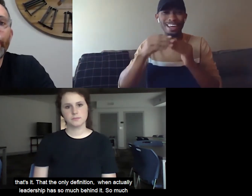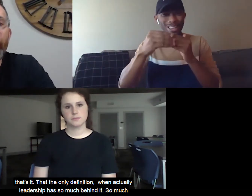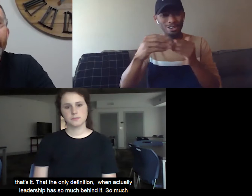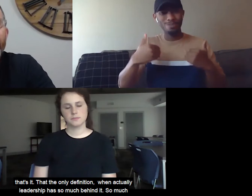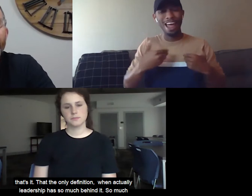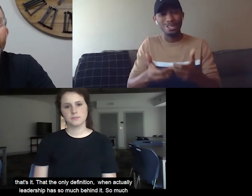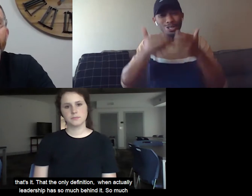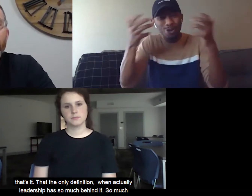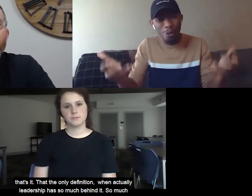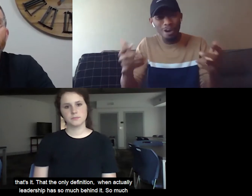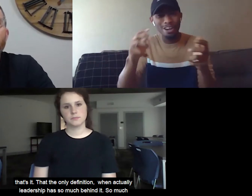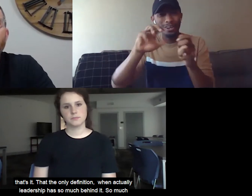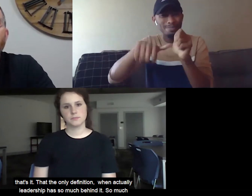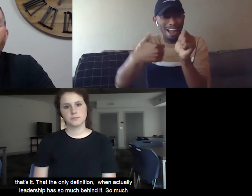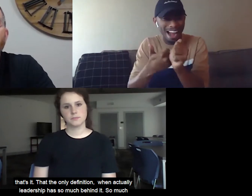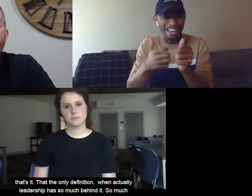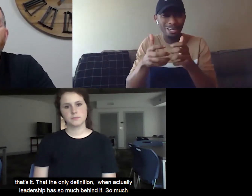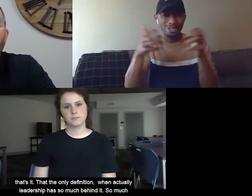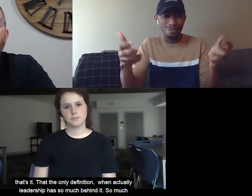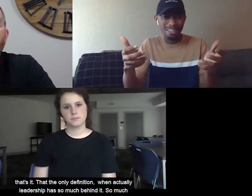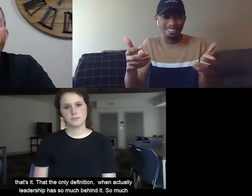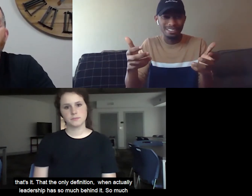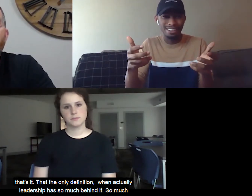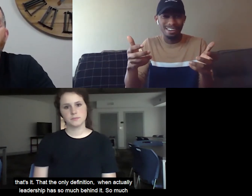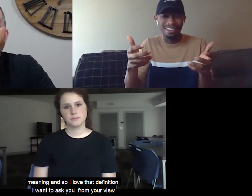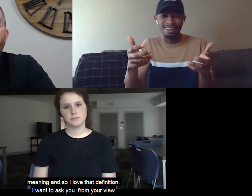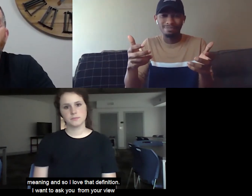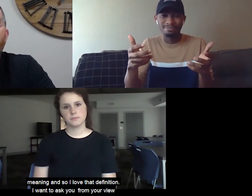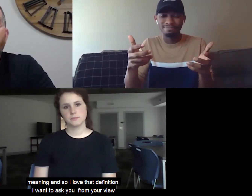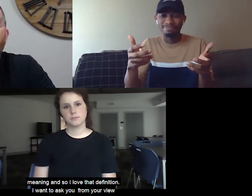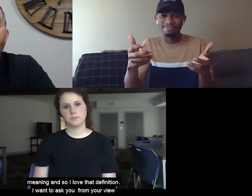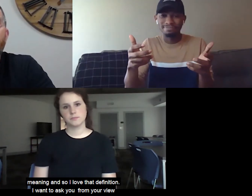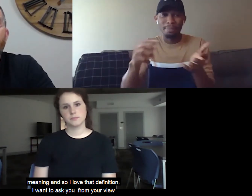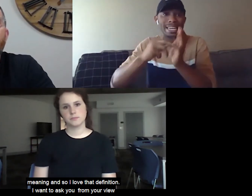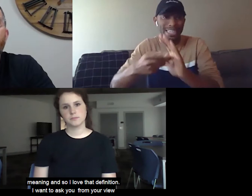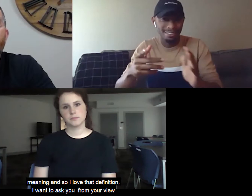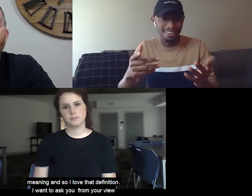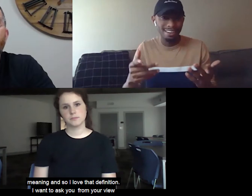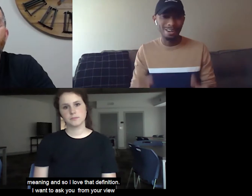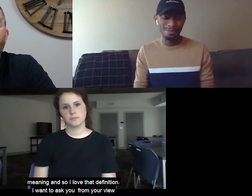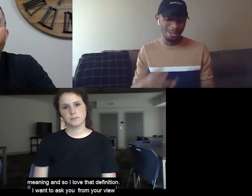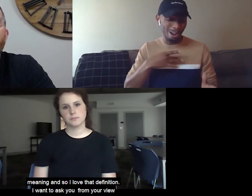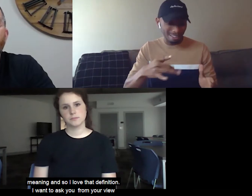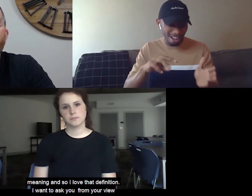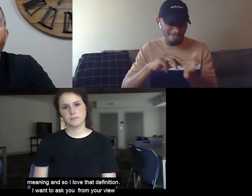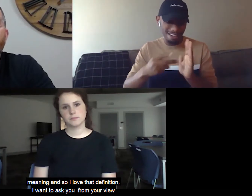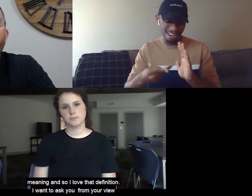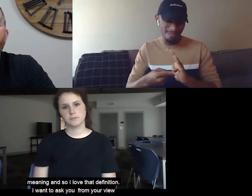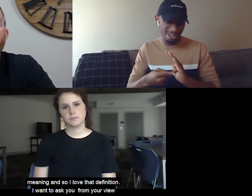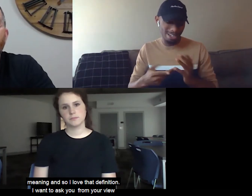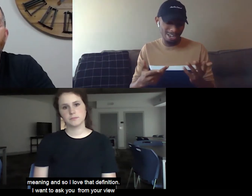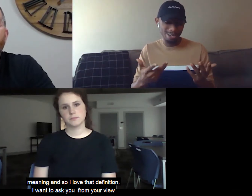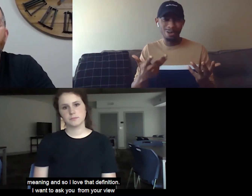when leadership has so much behind it, so much uh, meaning. And so I love